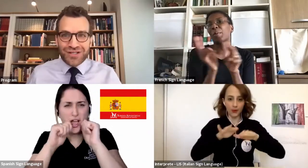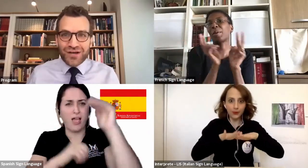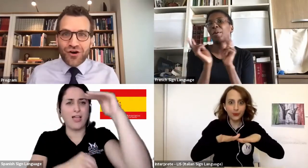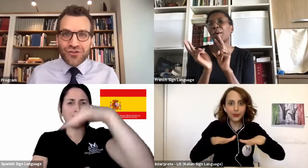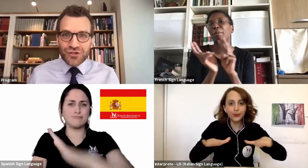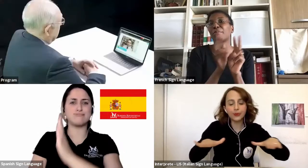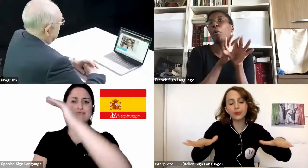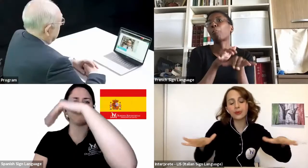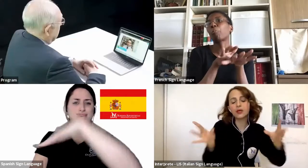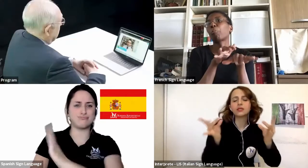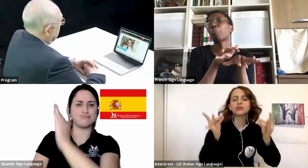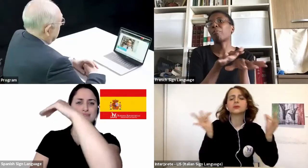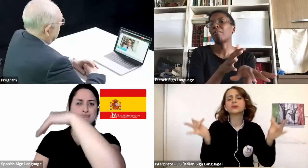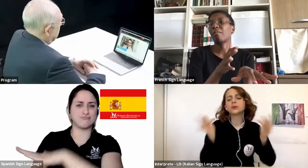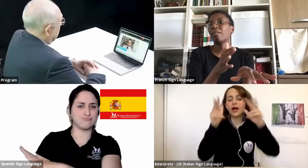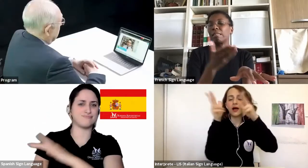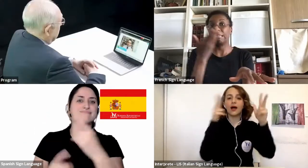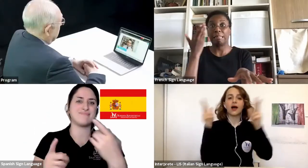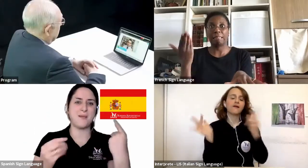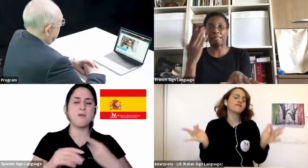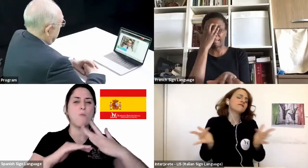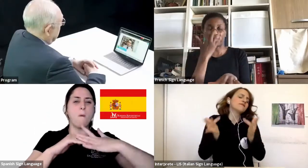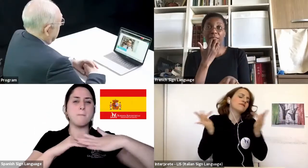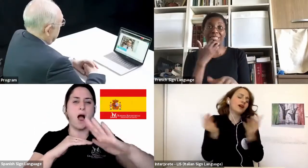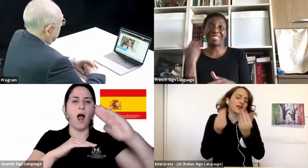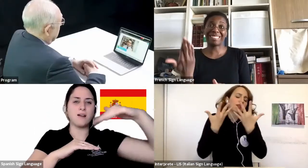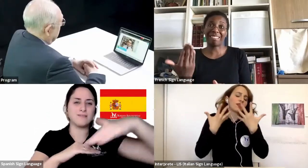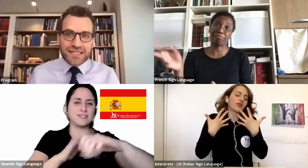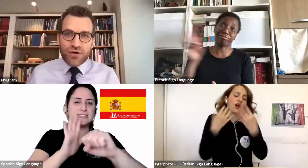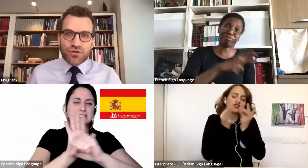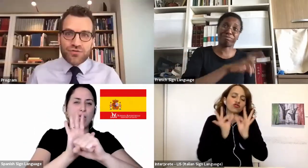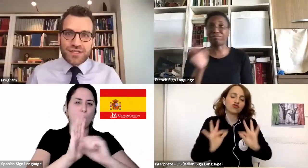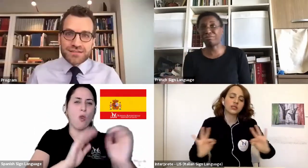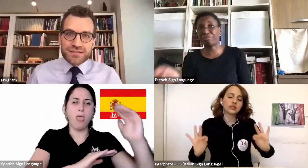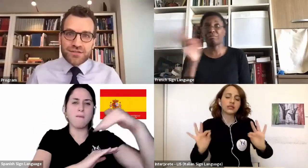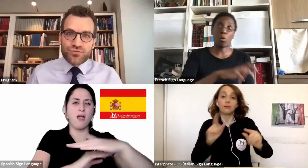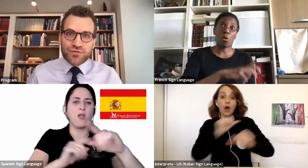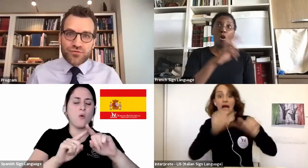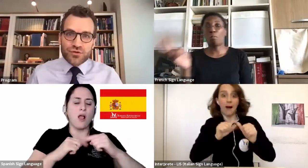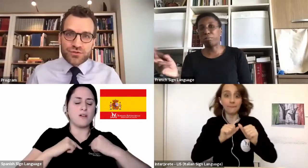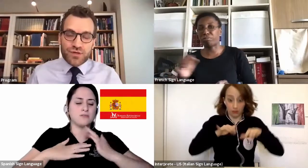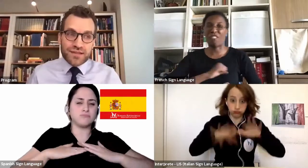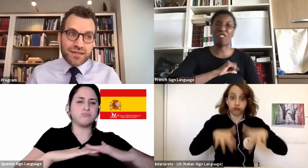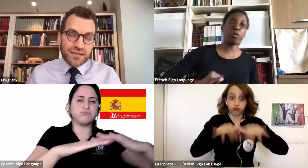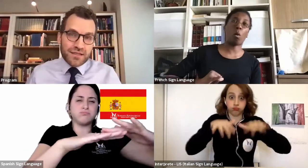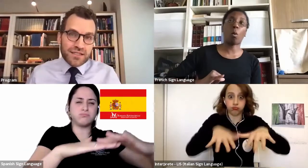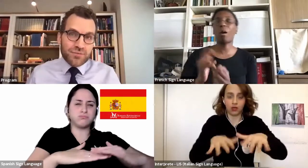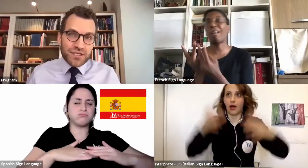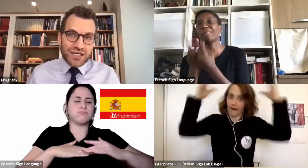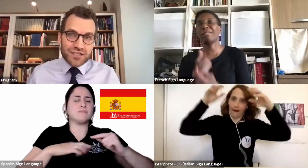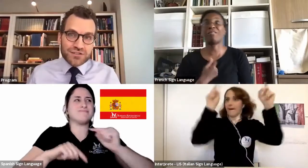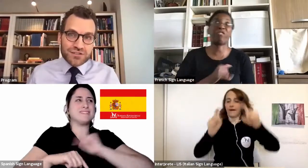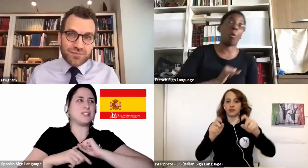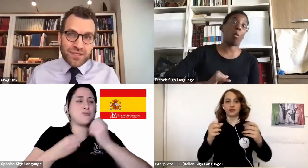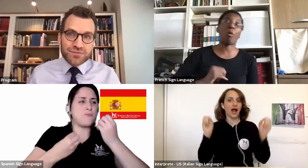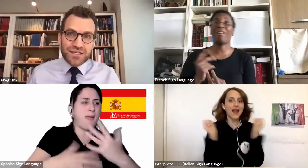on an ocean comes and goes, it differs. That's how it often is in grief also. And then it can be